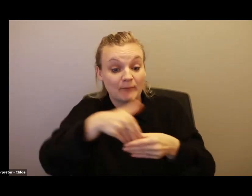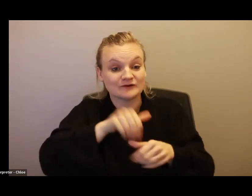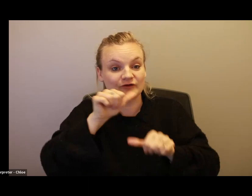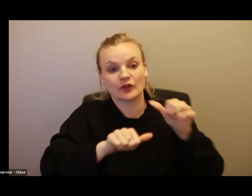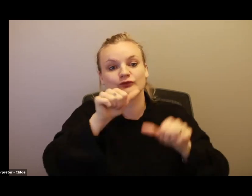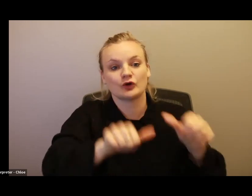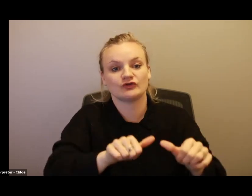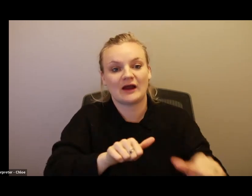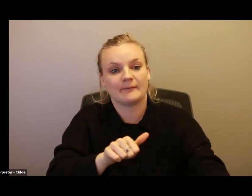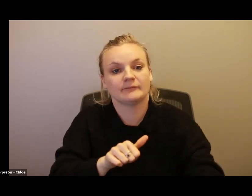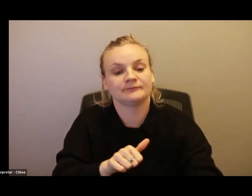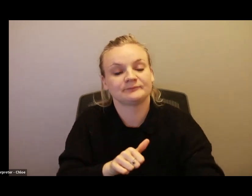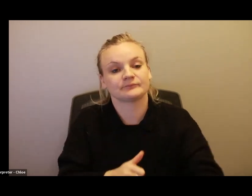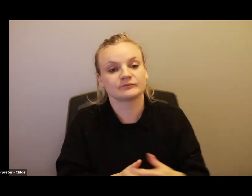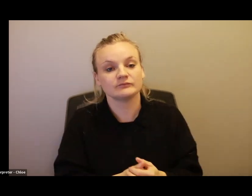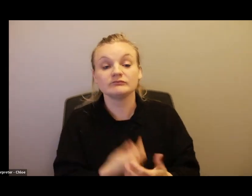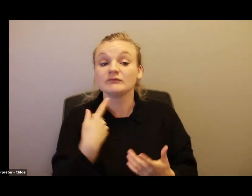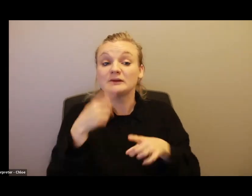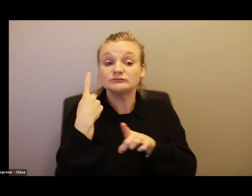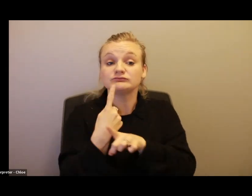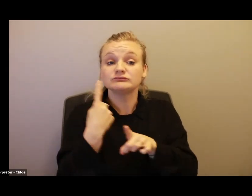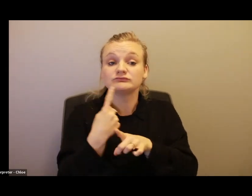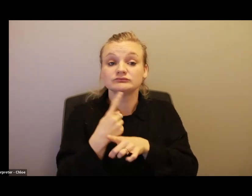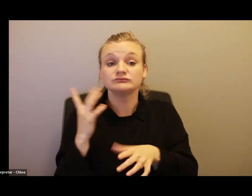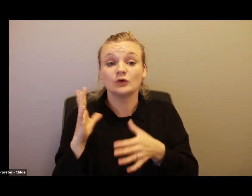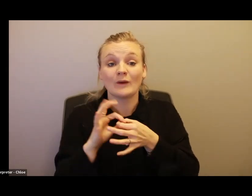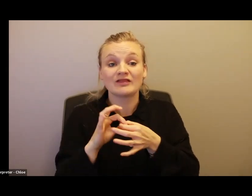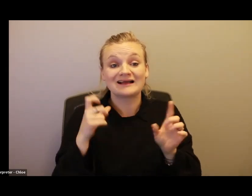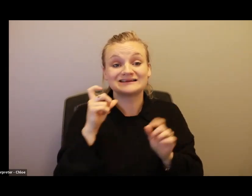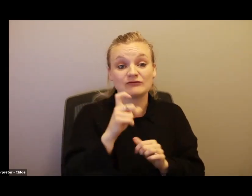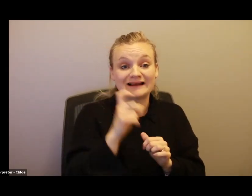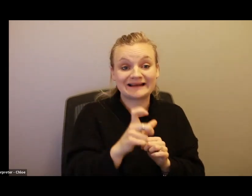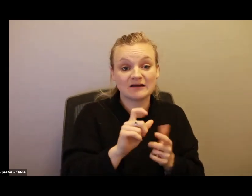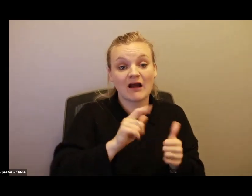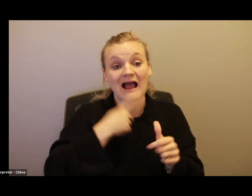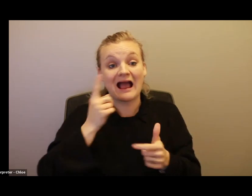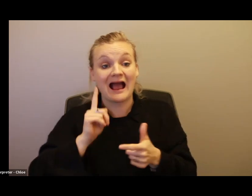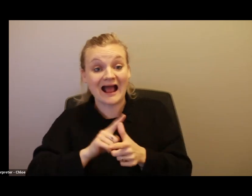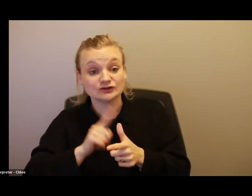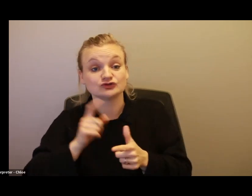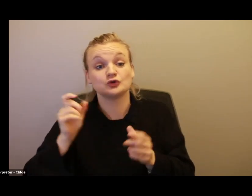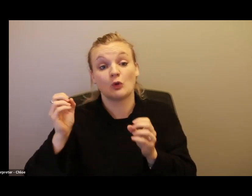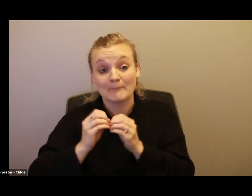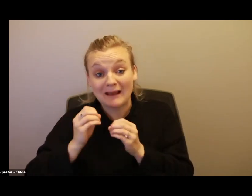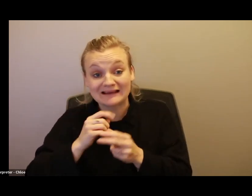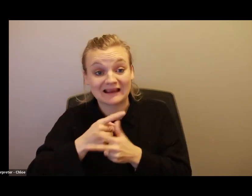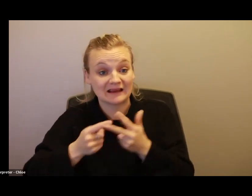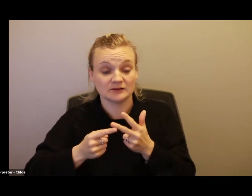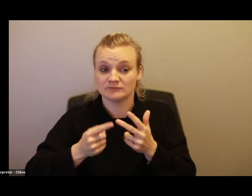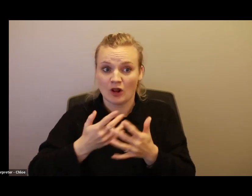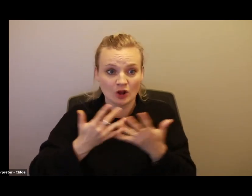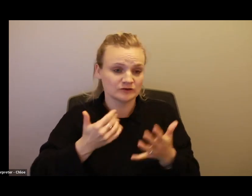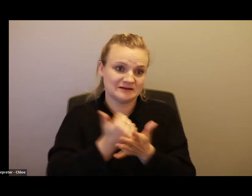well. We spoke to Kate, Carolina, Andrew, Becky, and lots of great